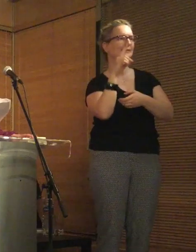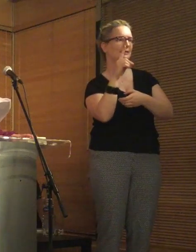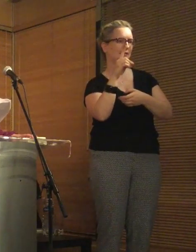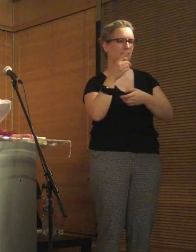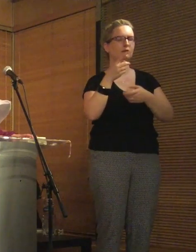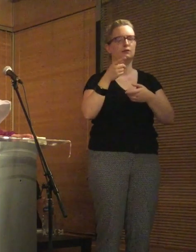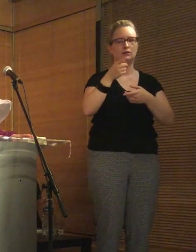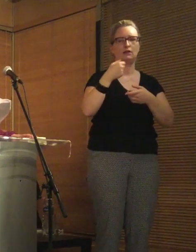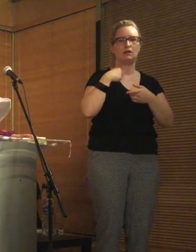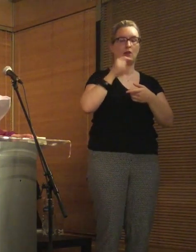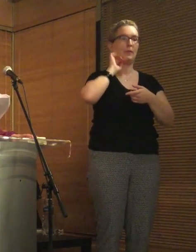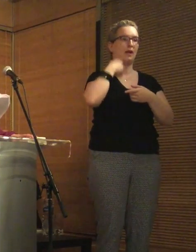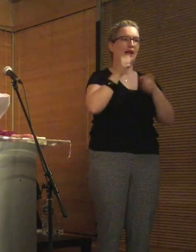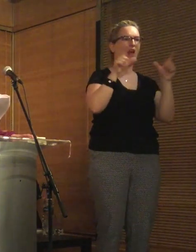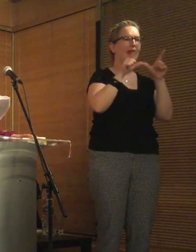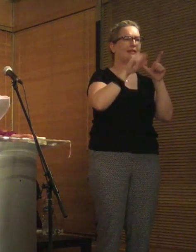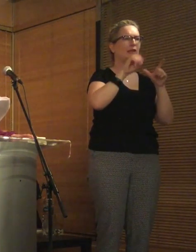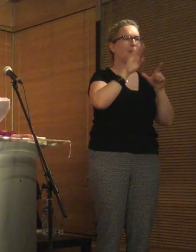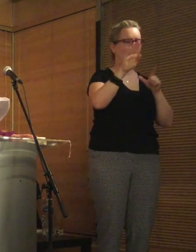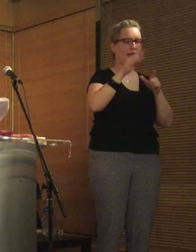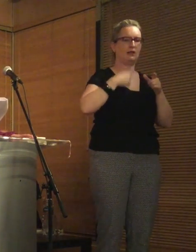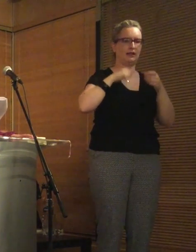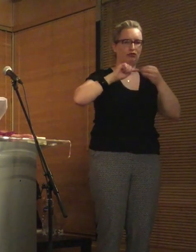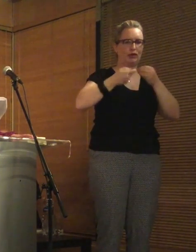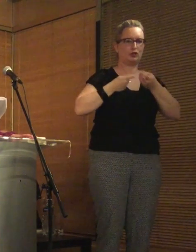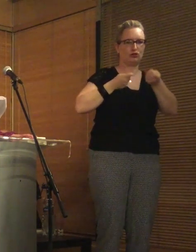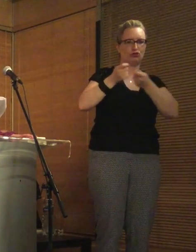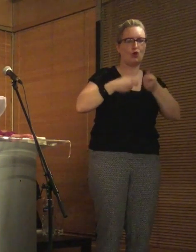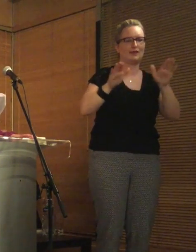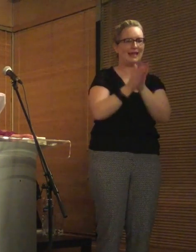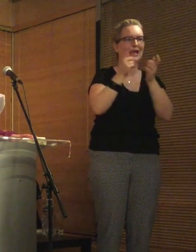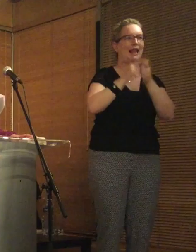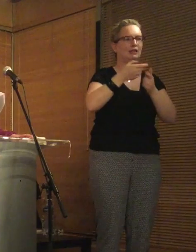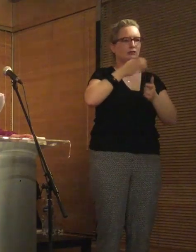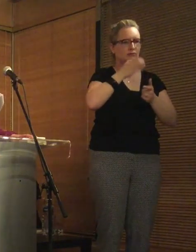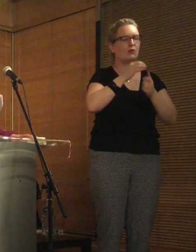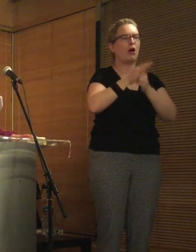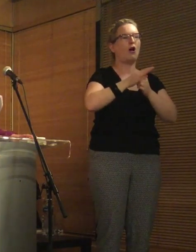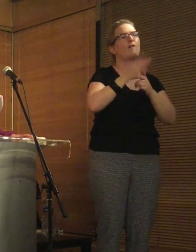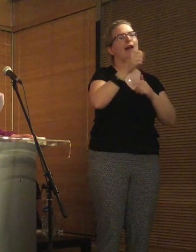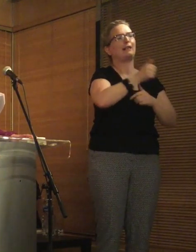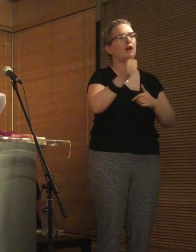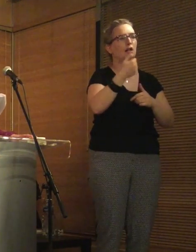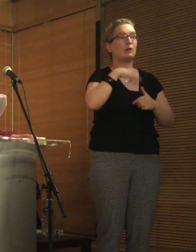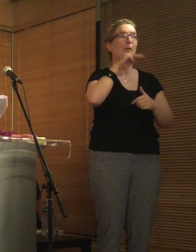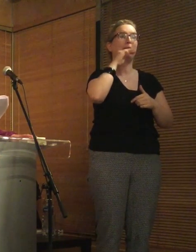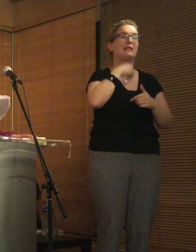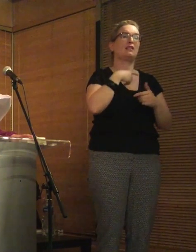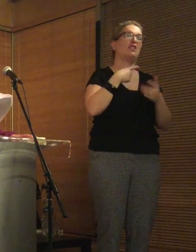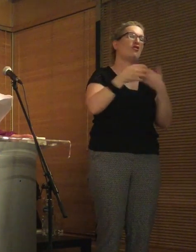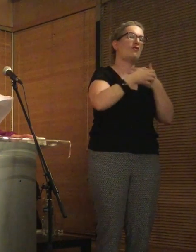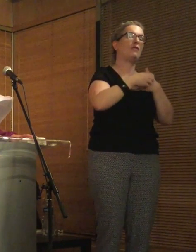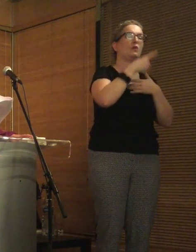Liberal government's licensing bill that would control the sale and consumption of alcohol would mean that an estimated